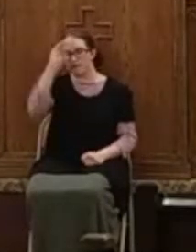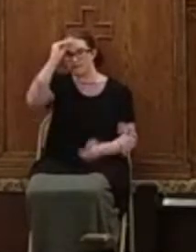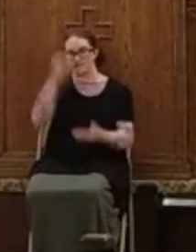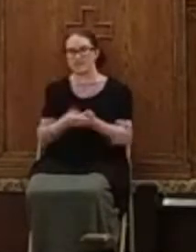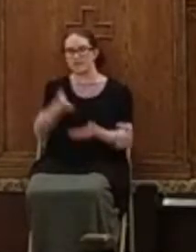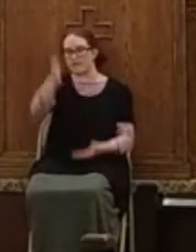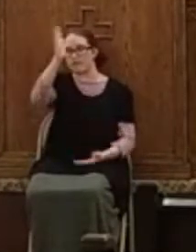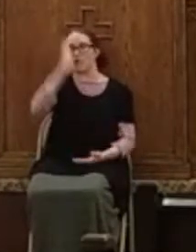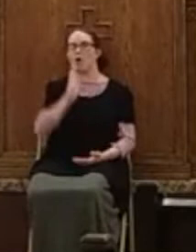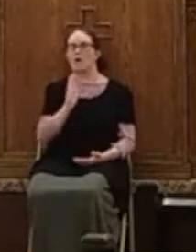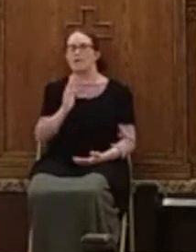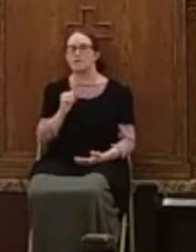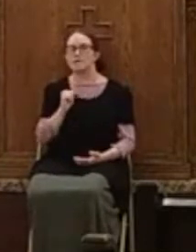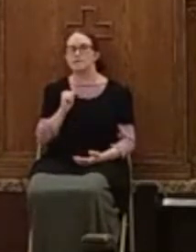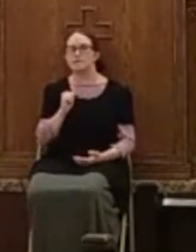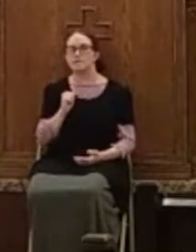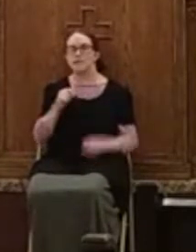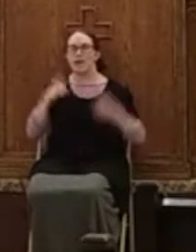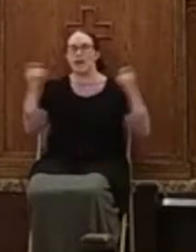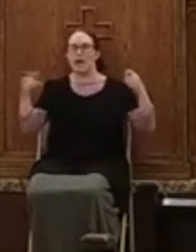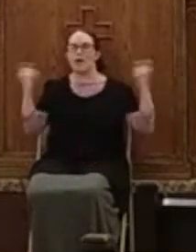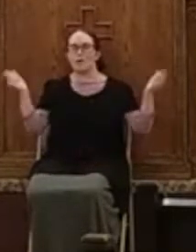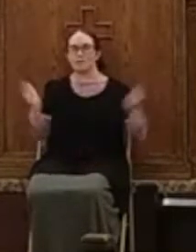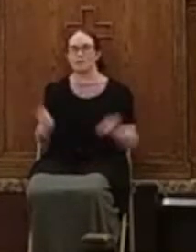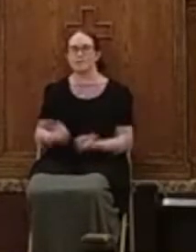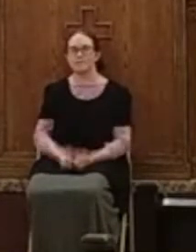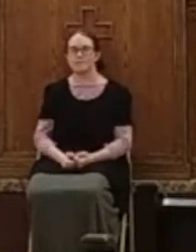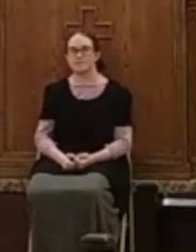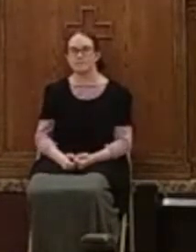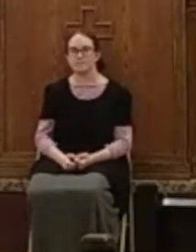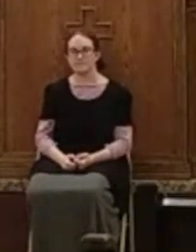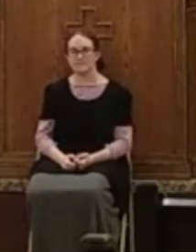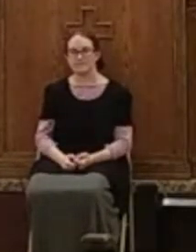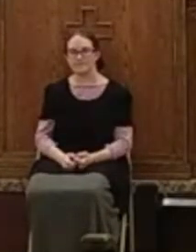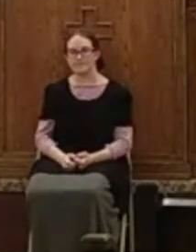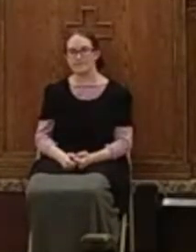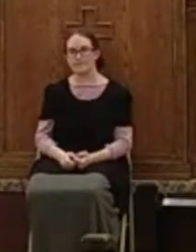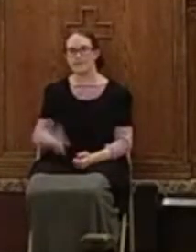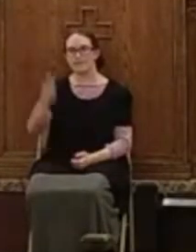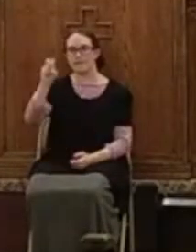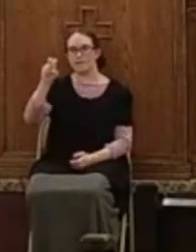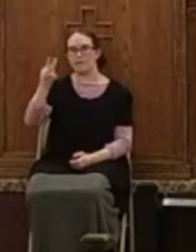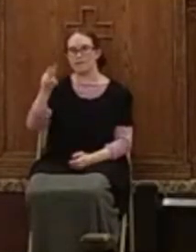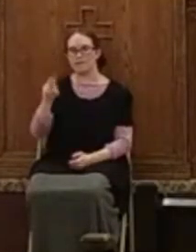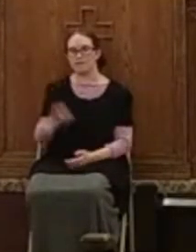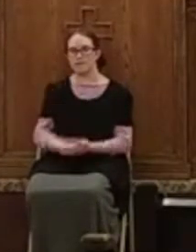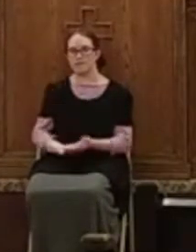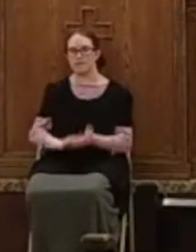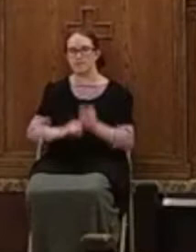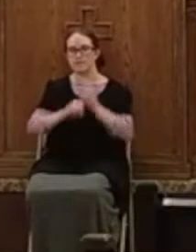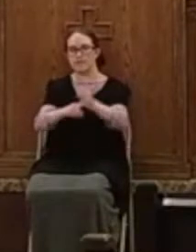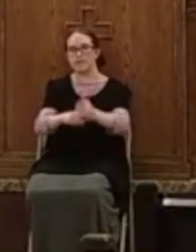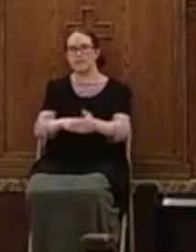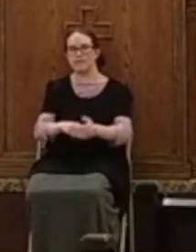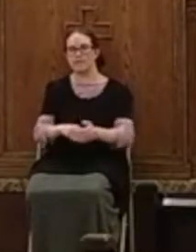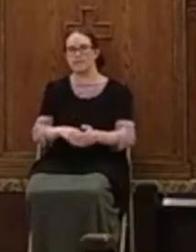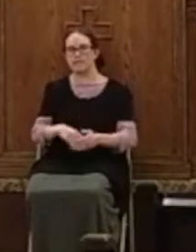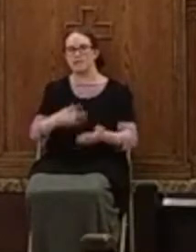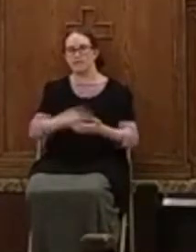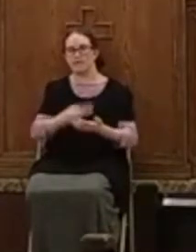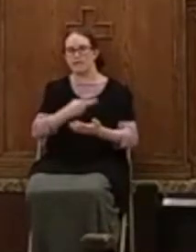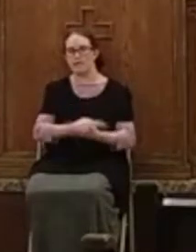of God. Hallelujah. Amen. The revelation depicts Jesus as the Lamb